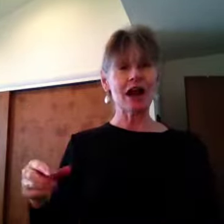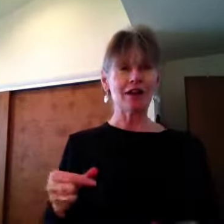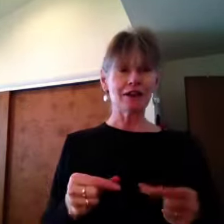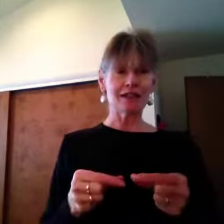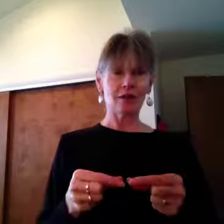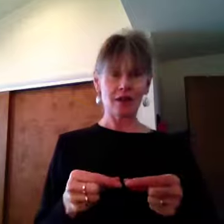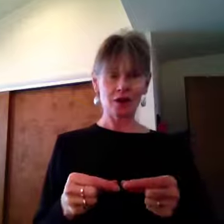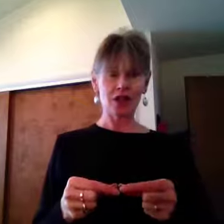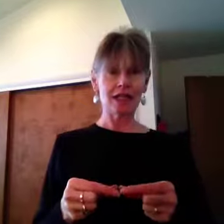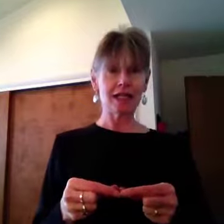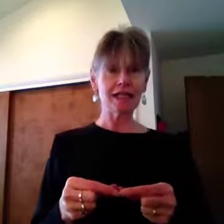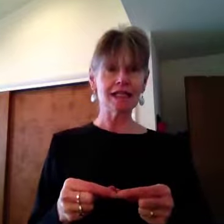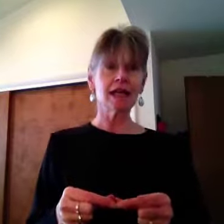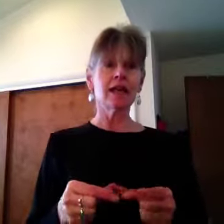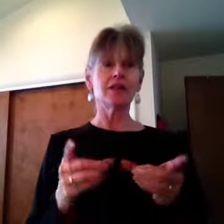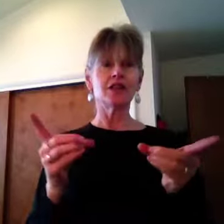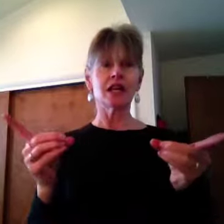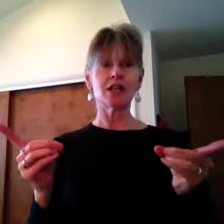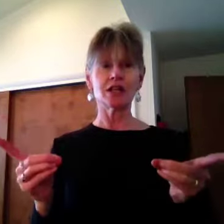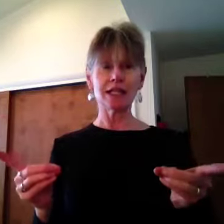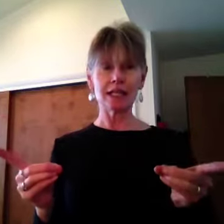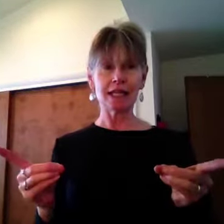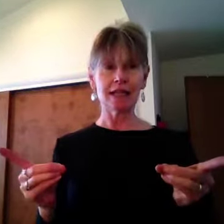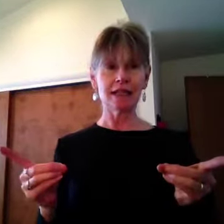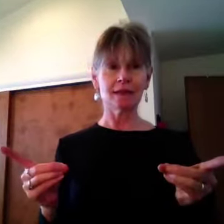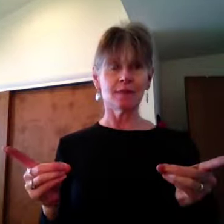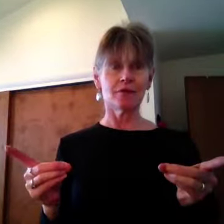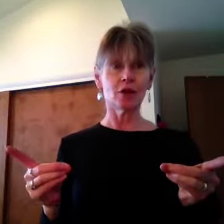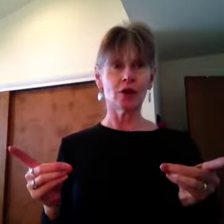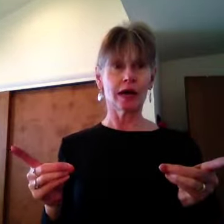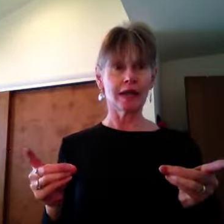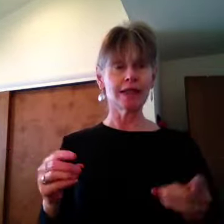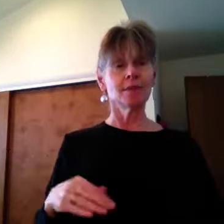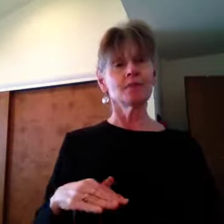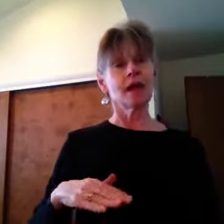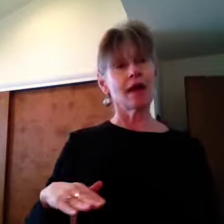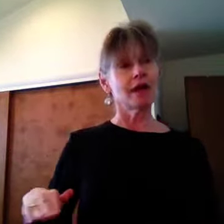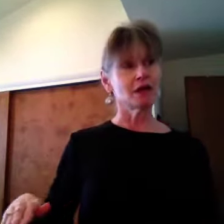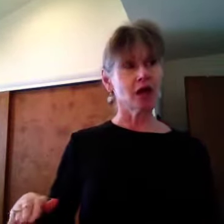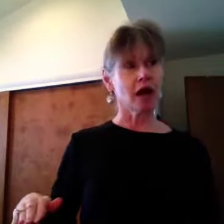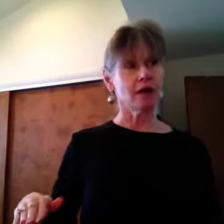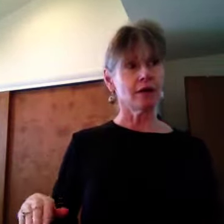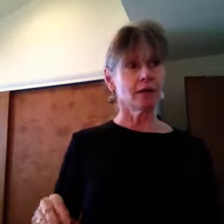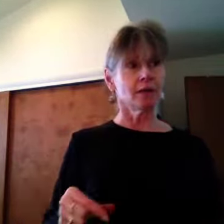grandchild. So they're G's that change to D's for grand, and then child.